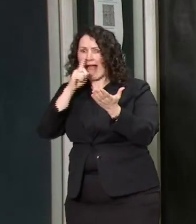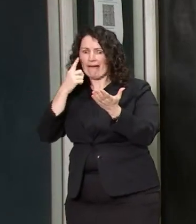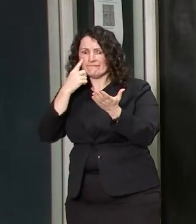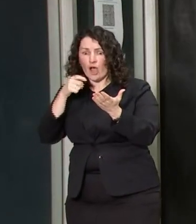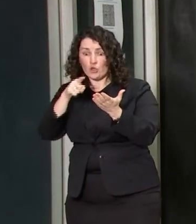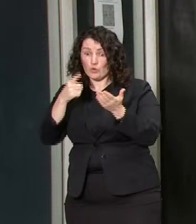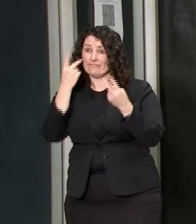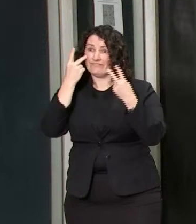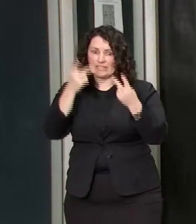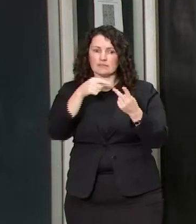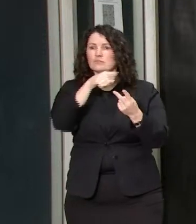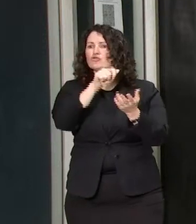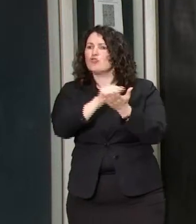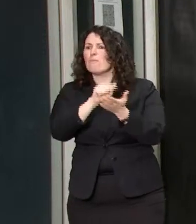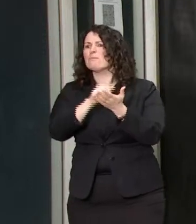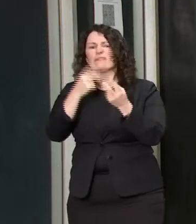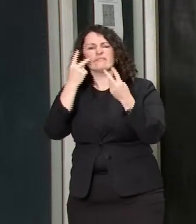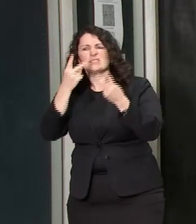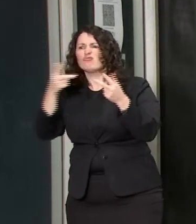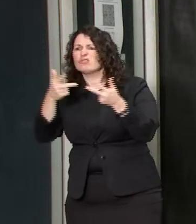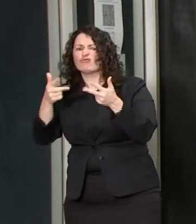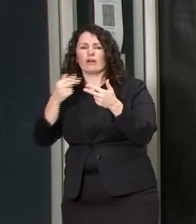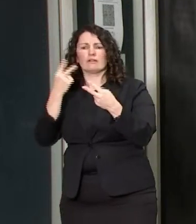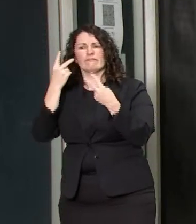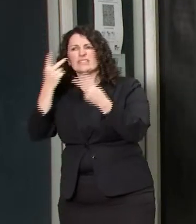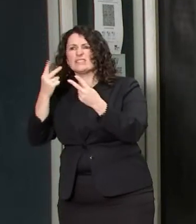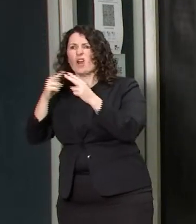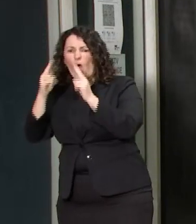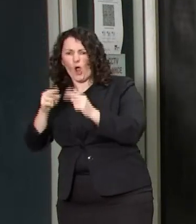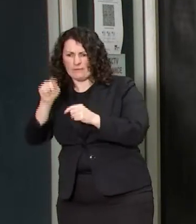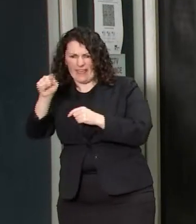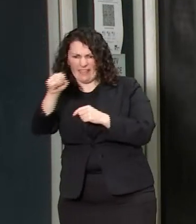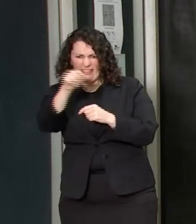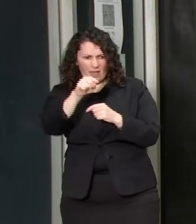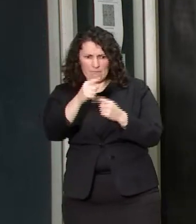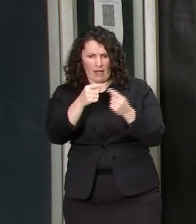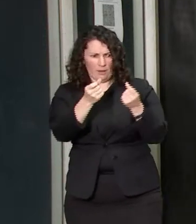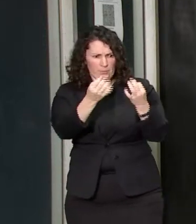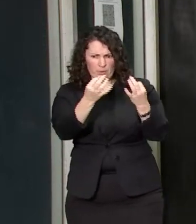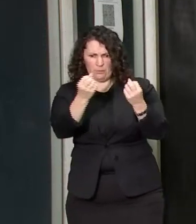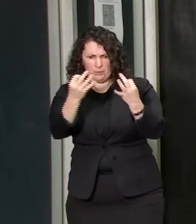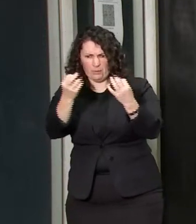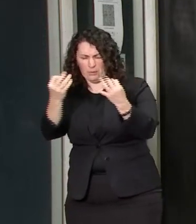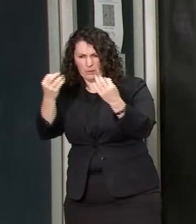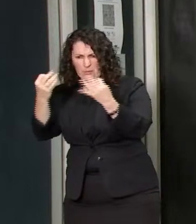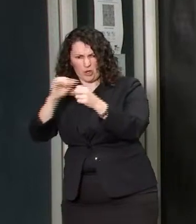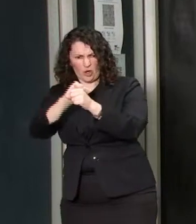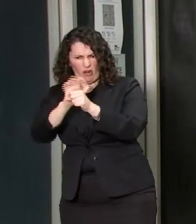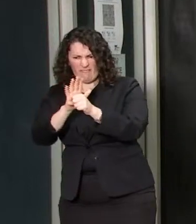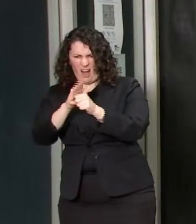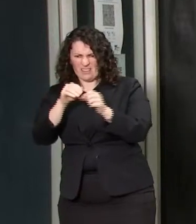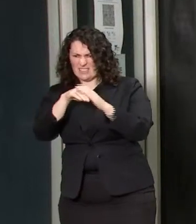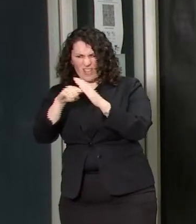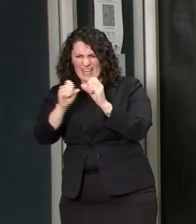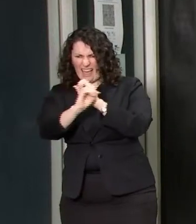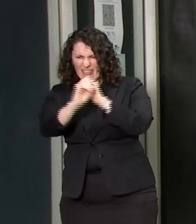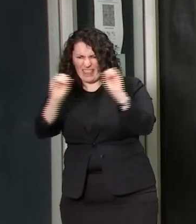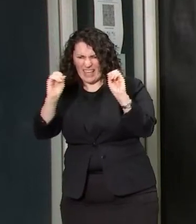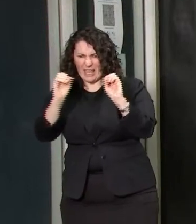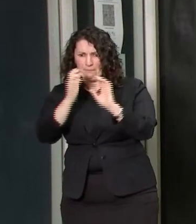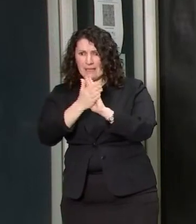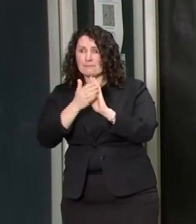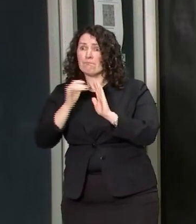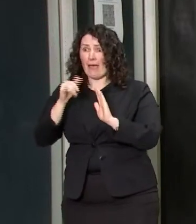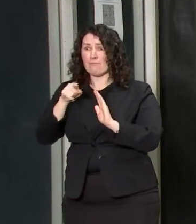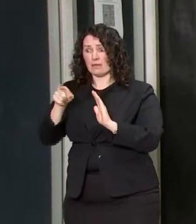they've recalled. That probably means it was in some other location. So it is hard to pin down for some